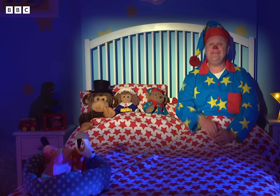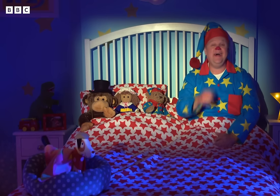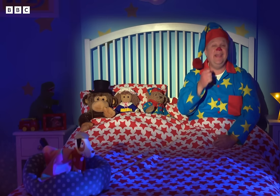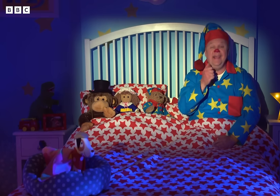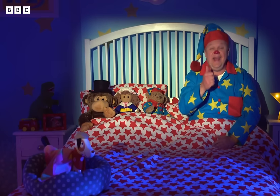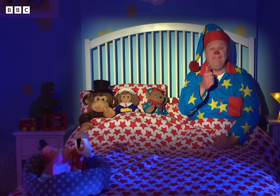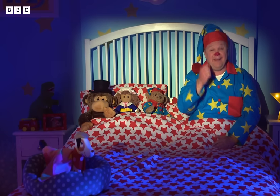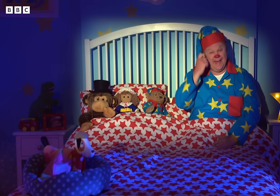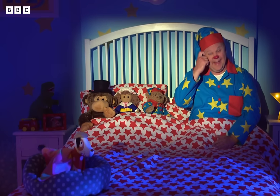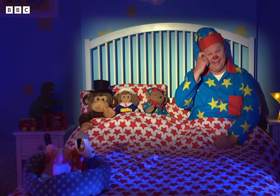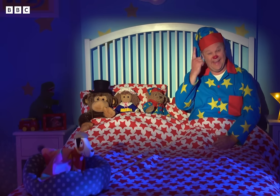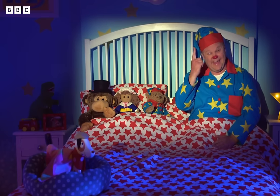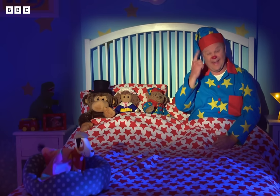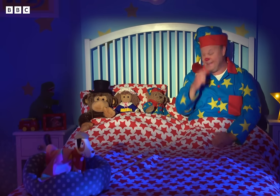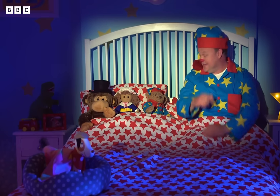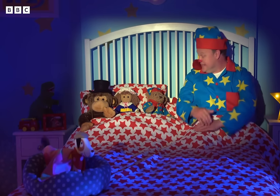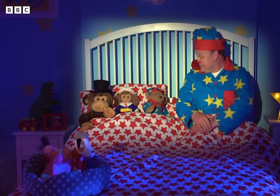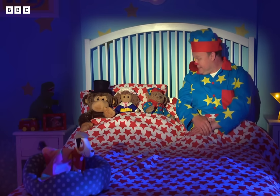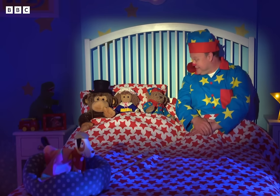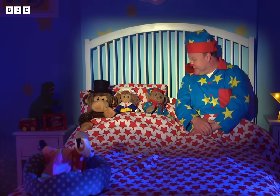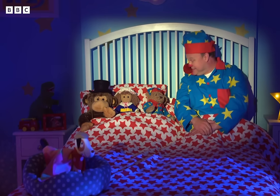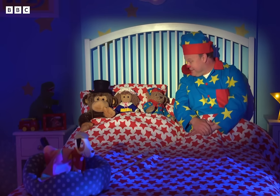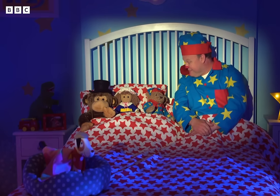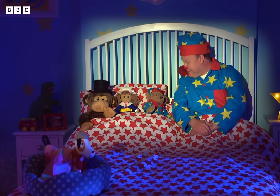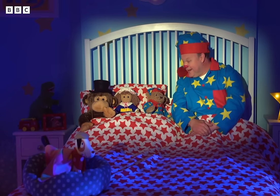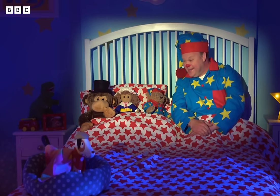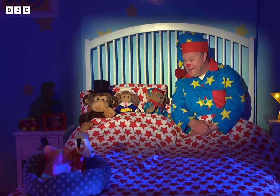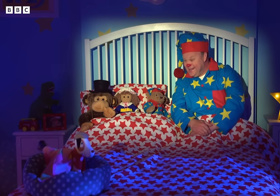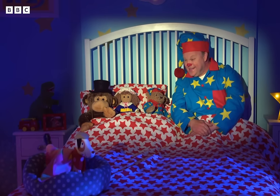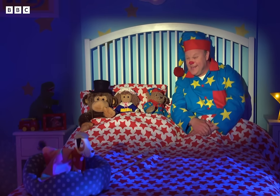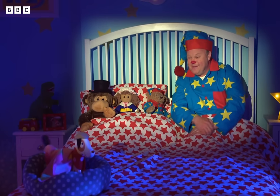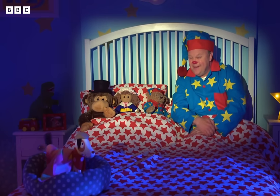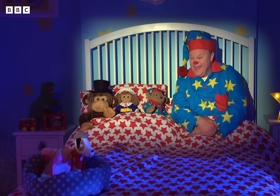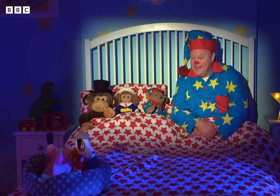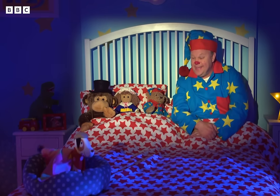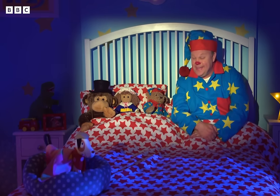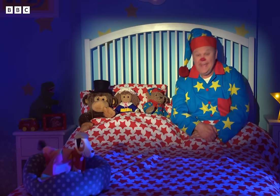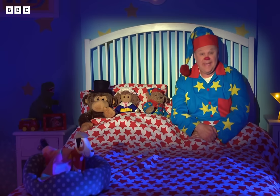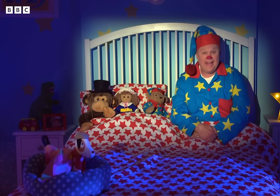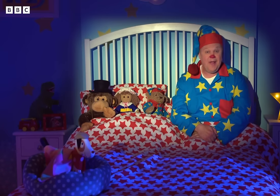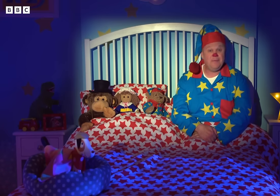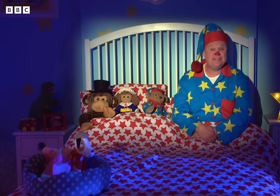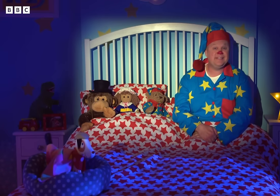a lovely idea. Shall we sing a song, everyone? Come on, then. It'll help us to